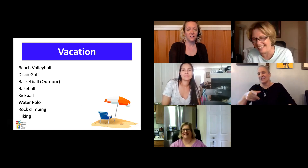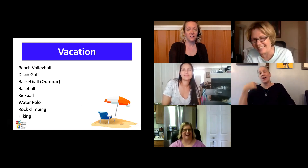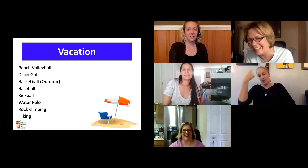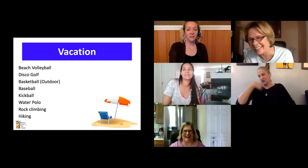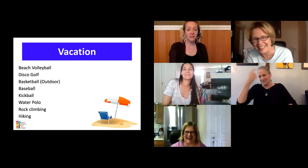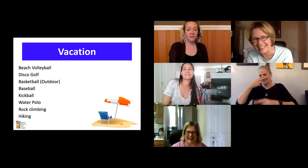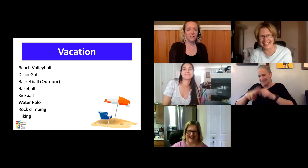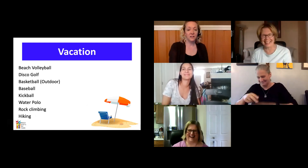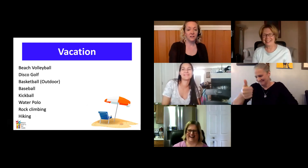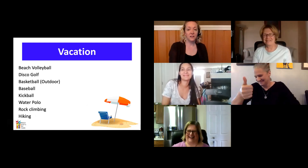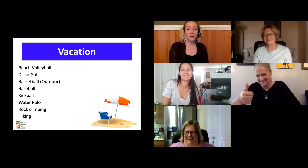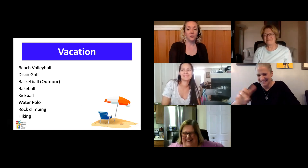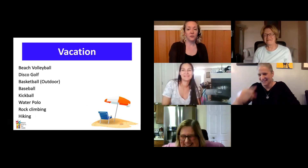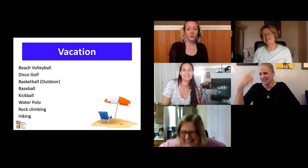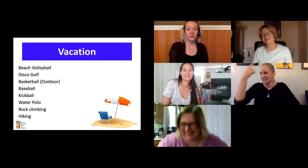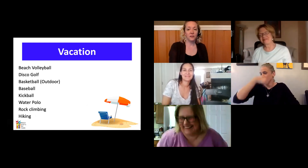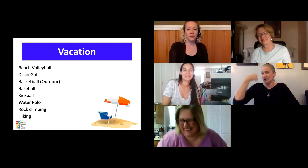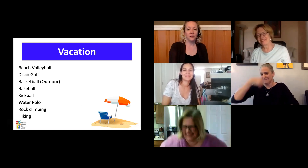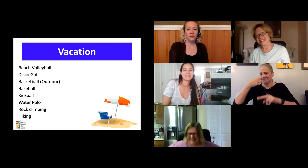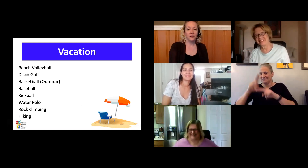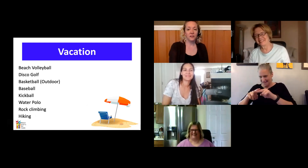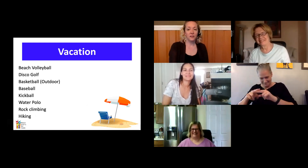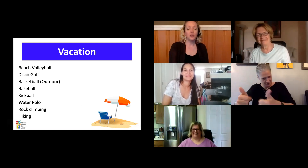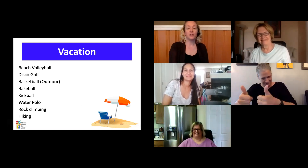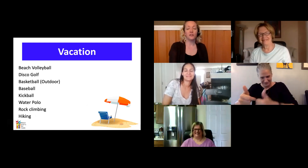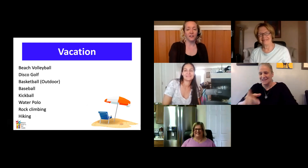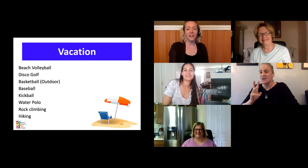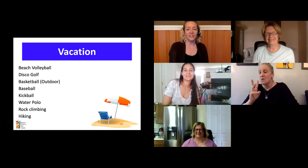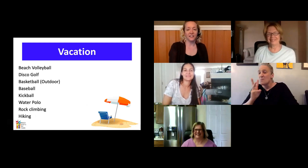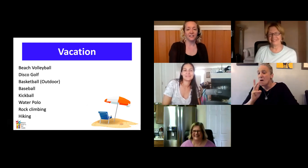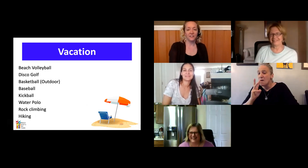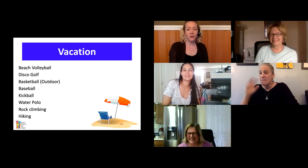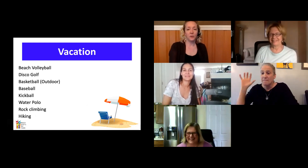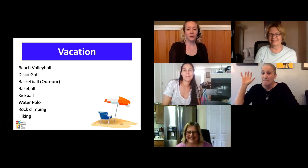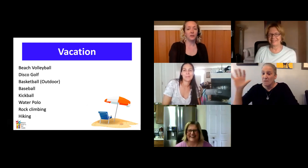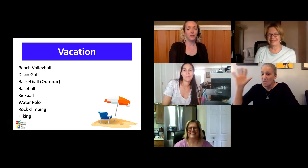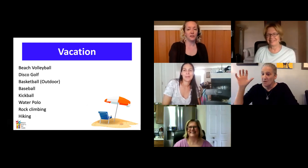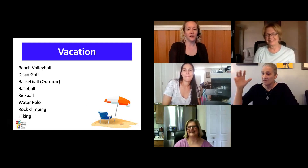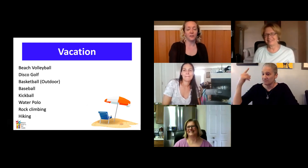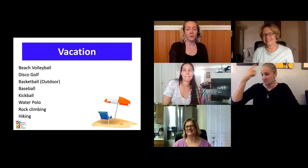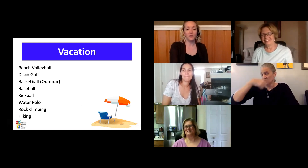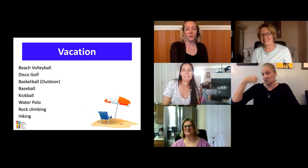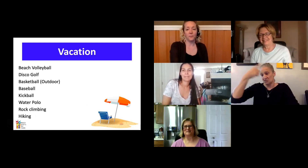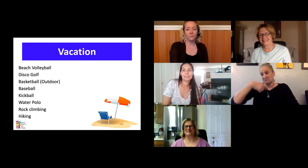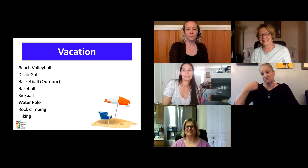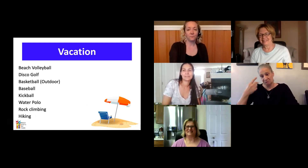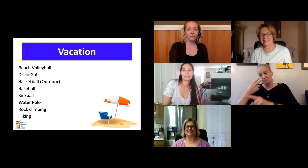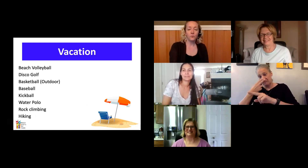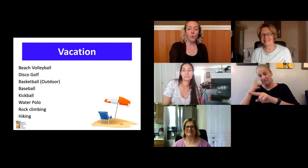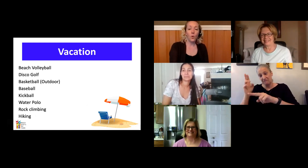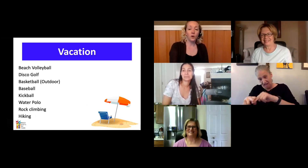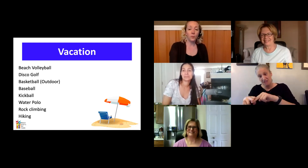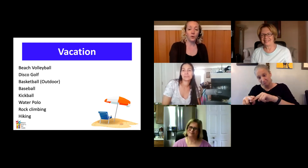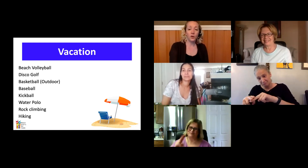No? Okay. So it looks fun. Gotcha. Water polo looks fun. Beautiful. Water polo